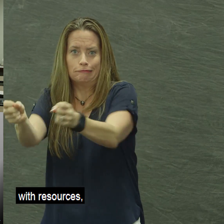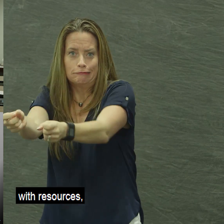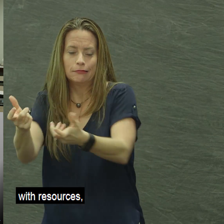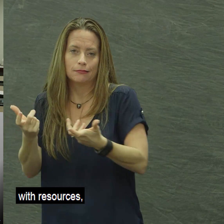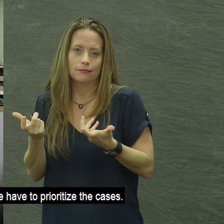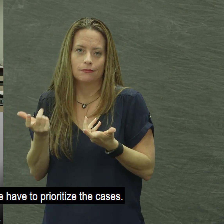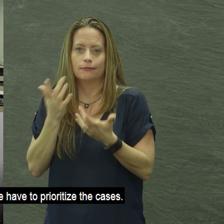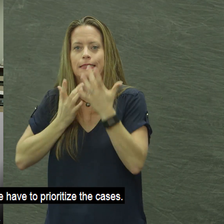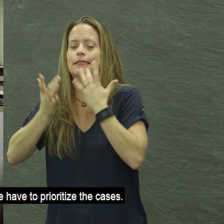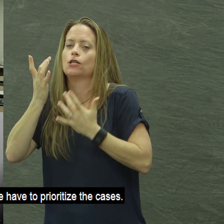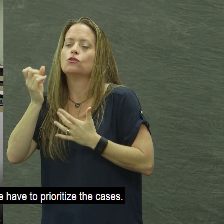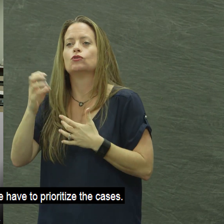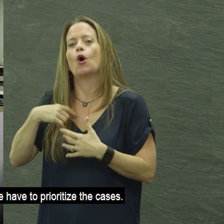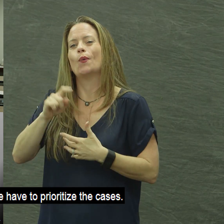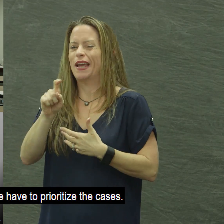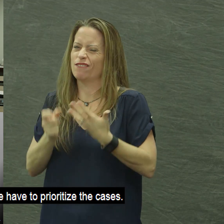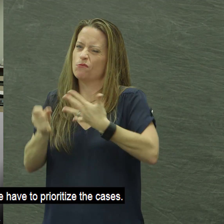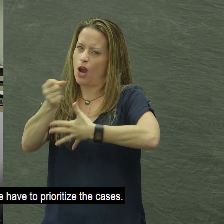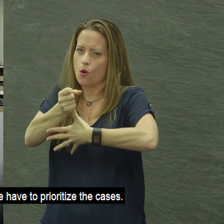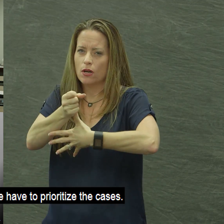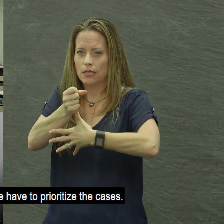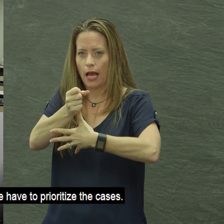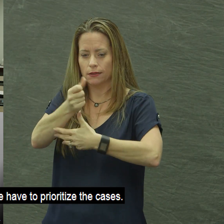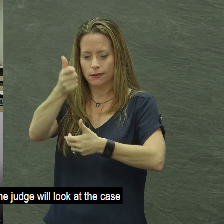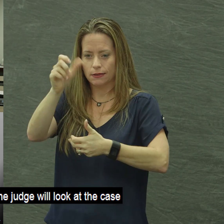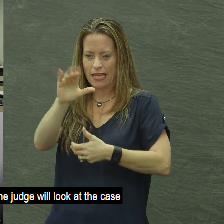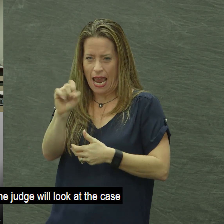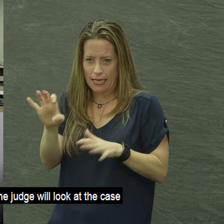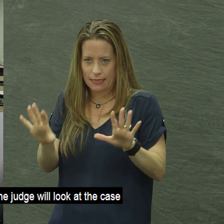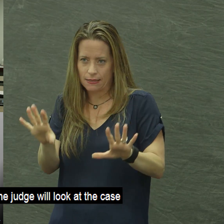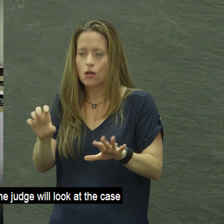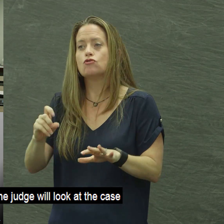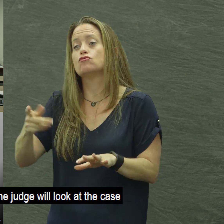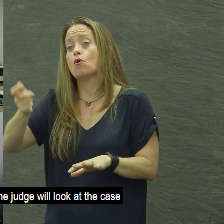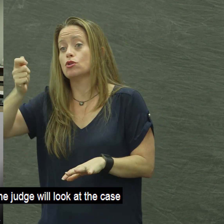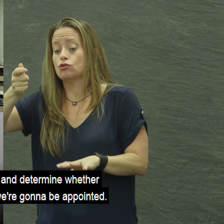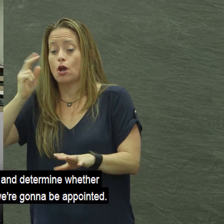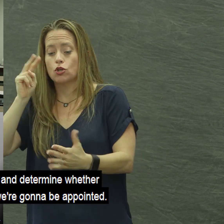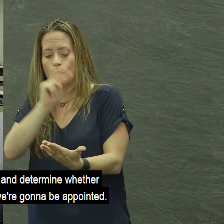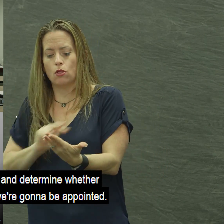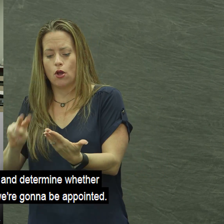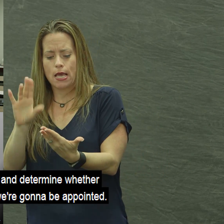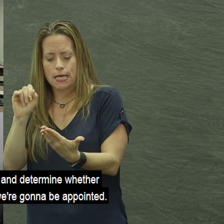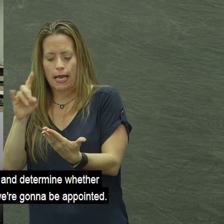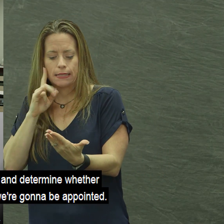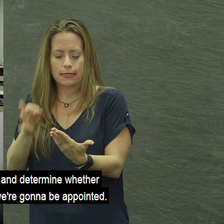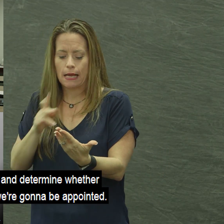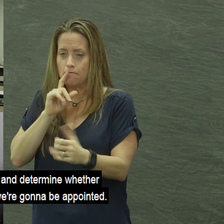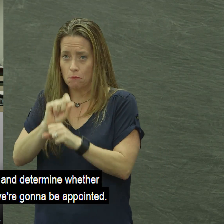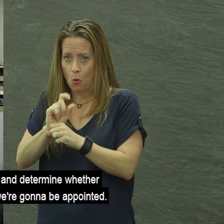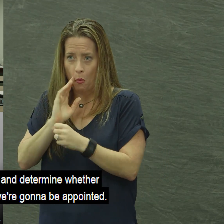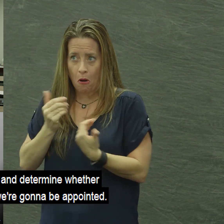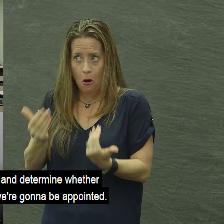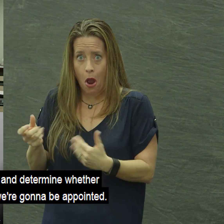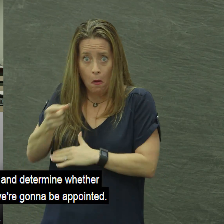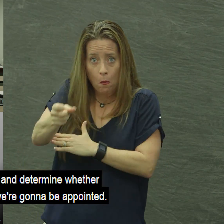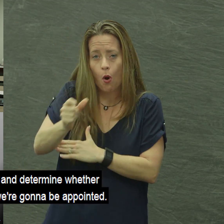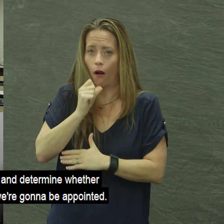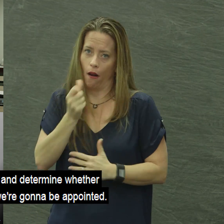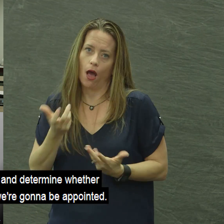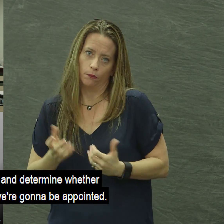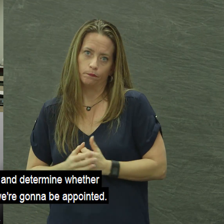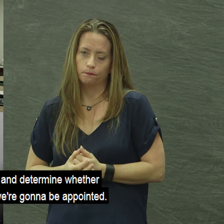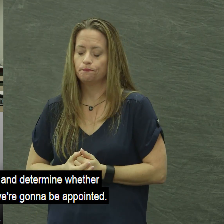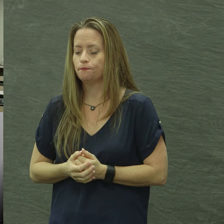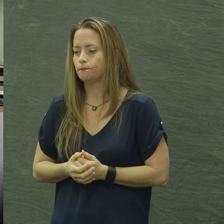with resources, so we have to prioritize the cases. So the judge will look at the case and determine whether we're going to be appointed.